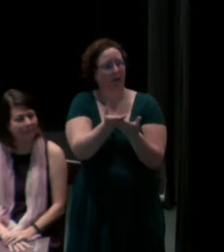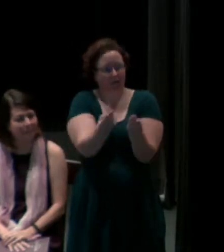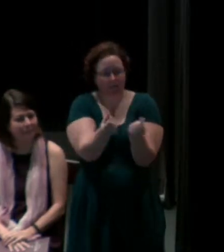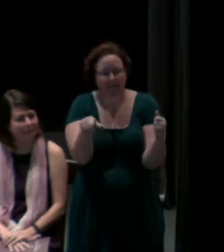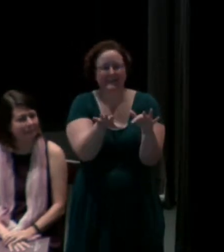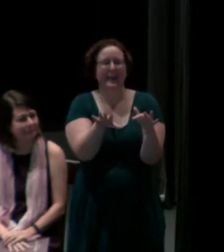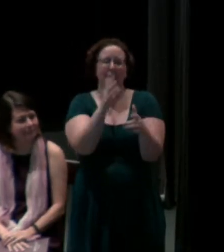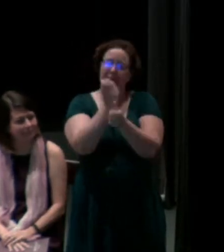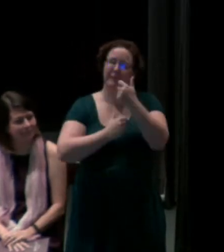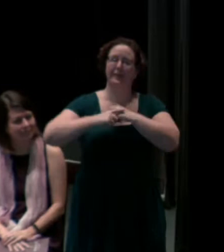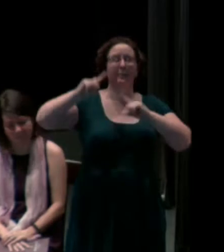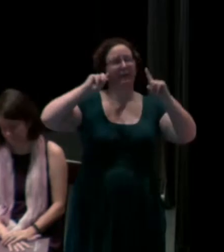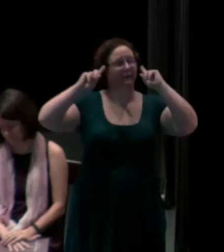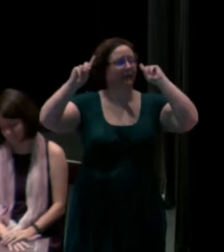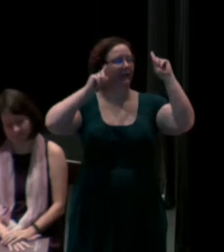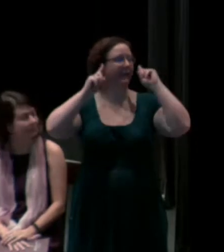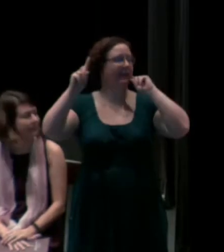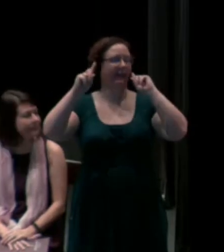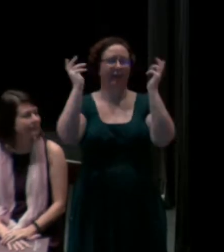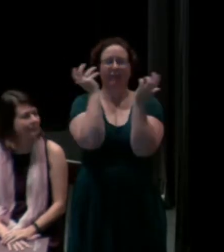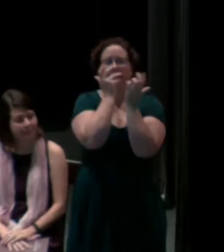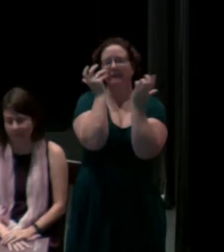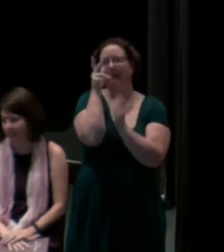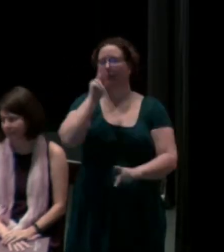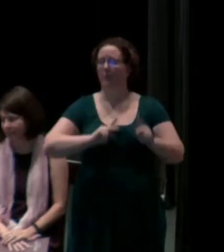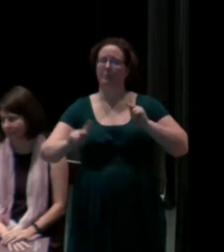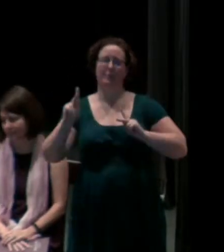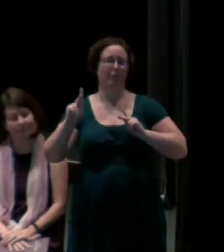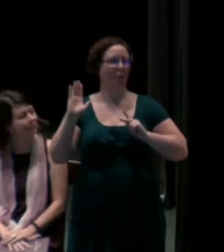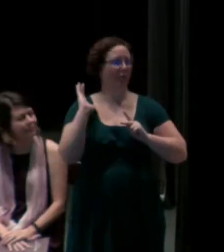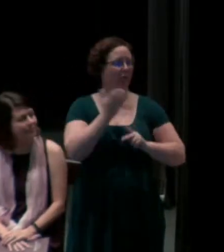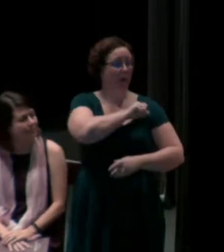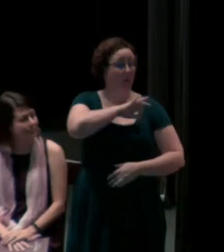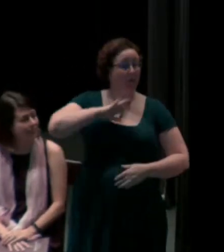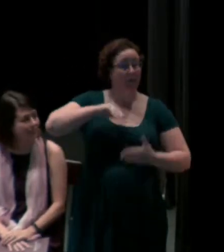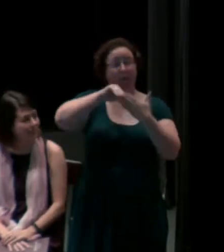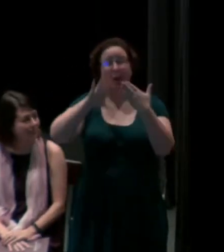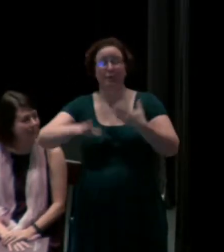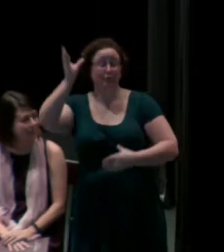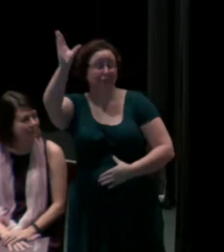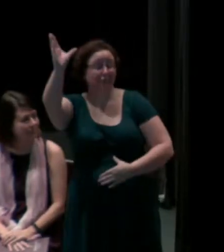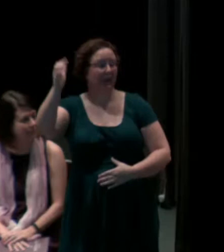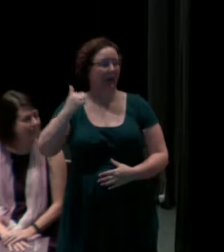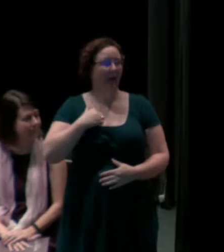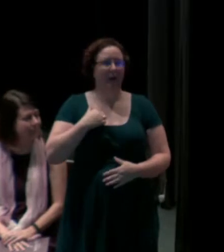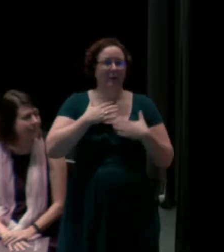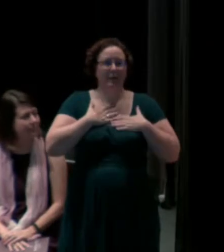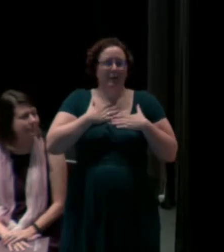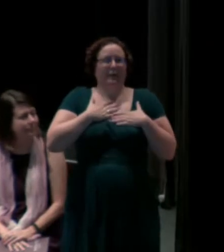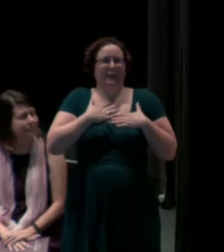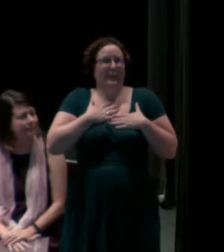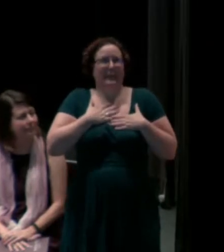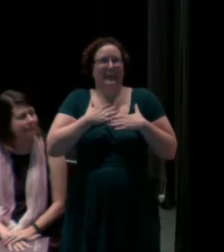and every time I hear our phenomenal members of our cabinet and our students speak, I am so